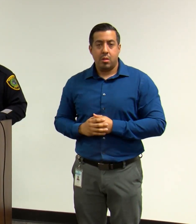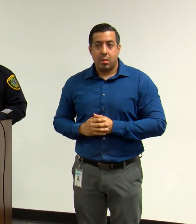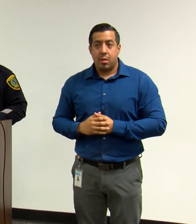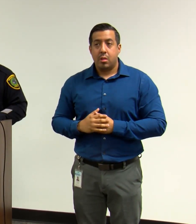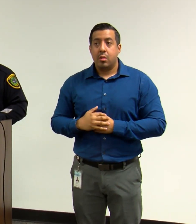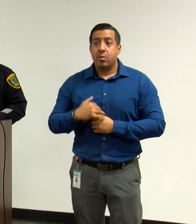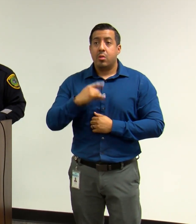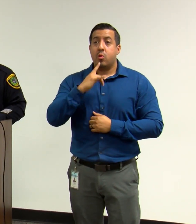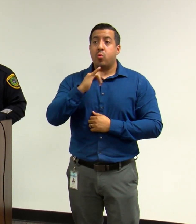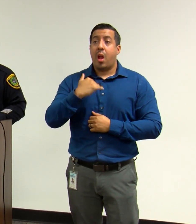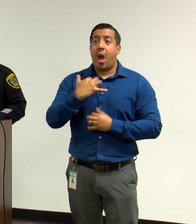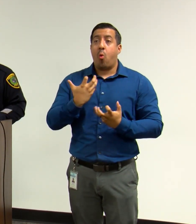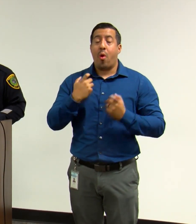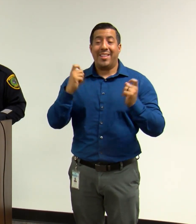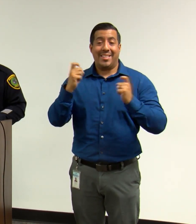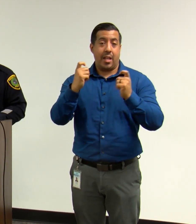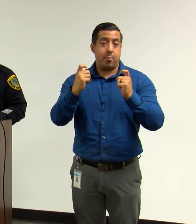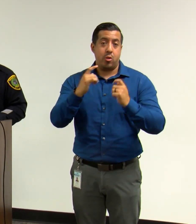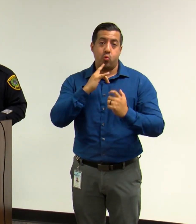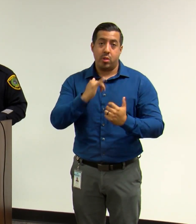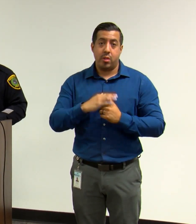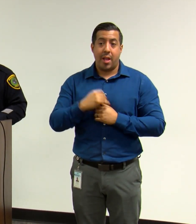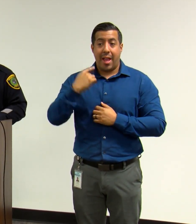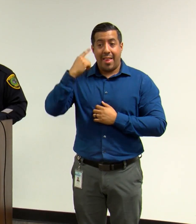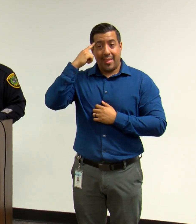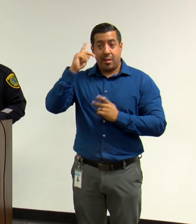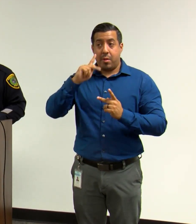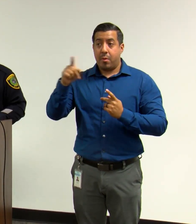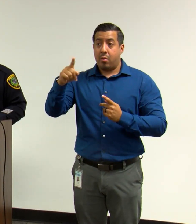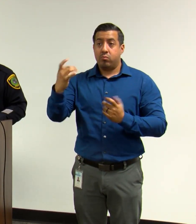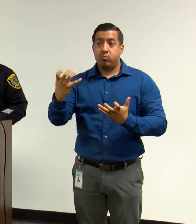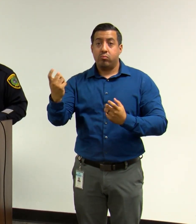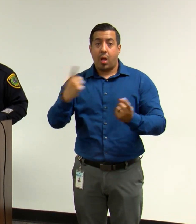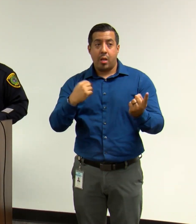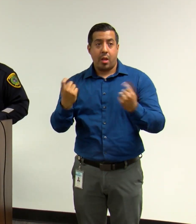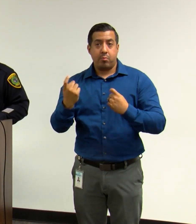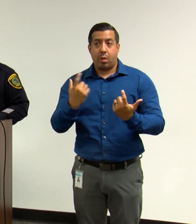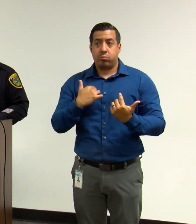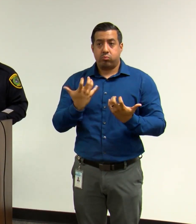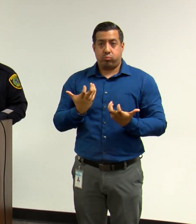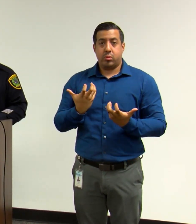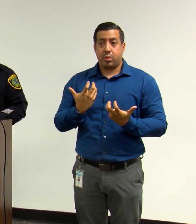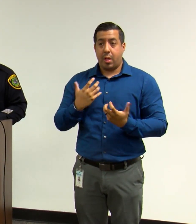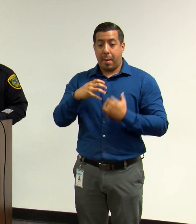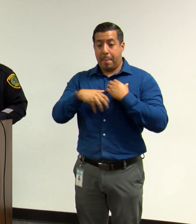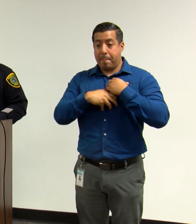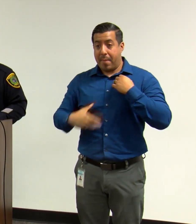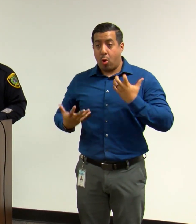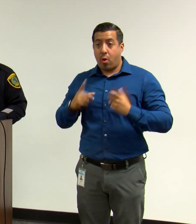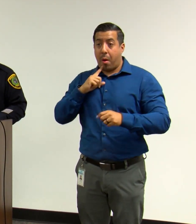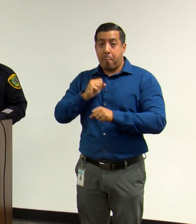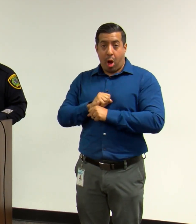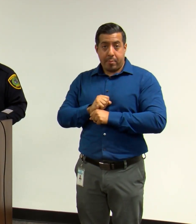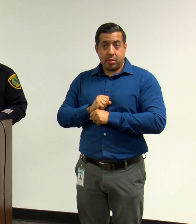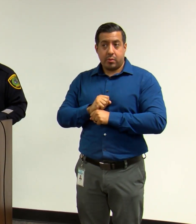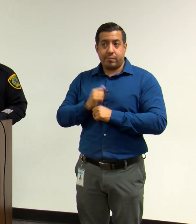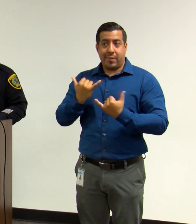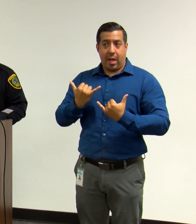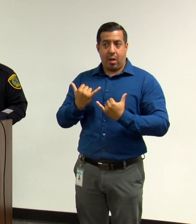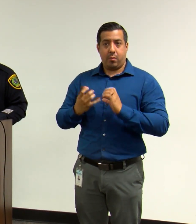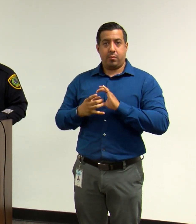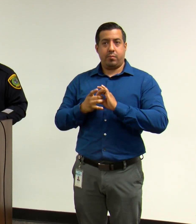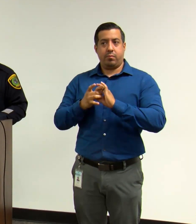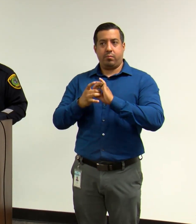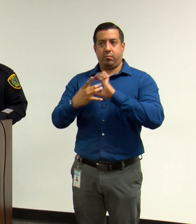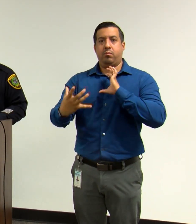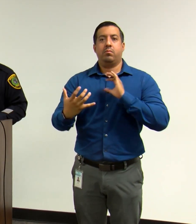I just want to celebrate it. I think our citizens have been asking for it. The mayor promised it, and it's here. I don't think it